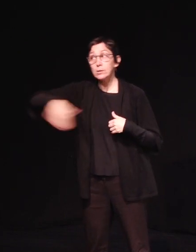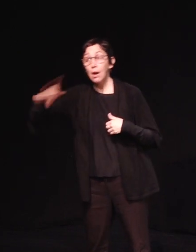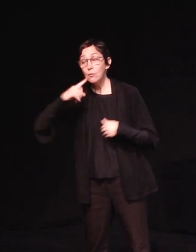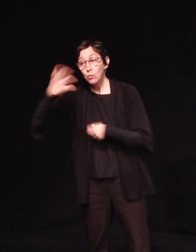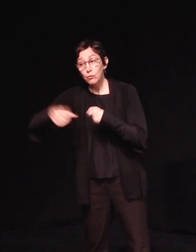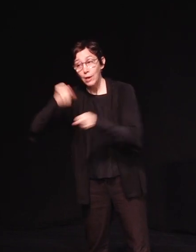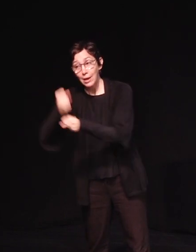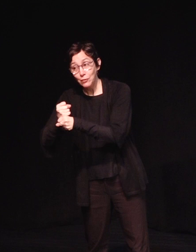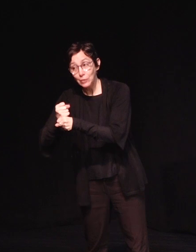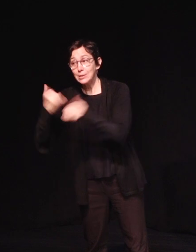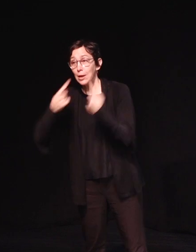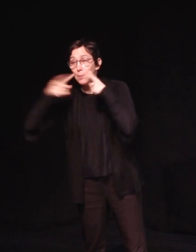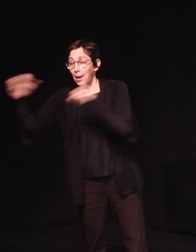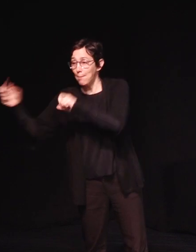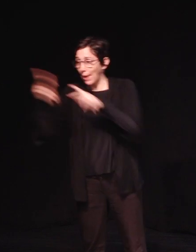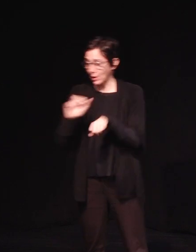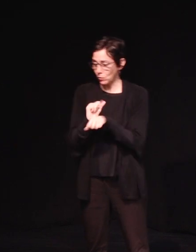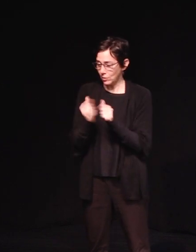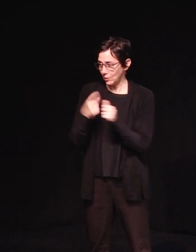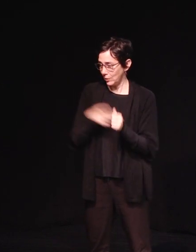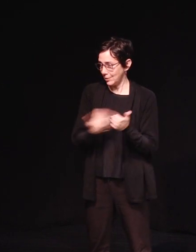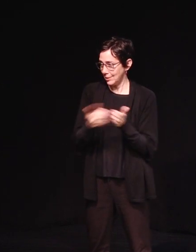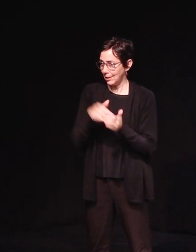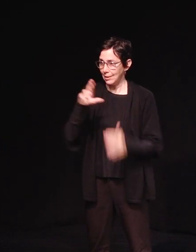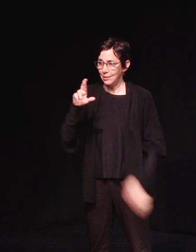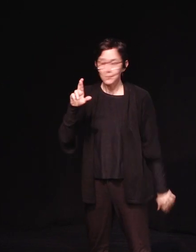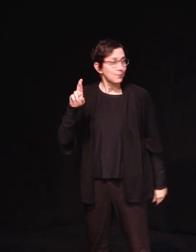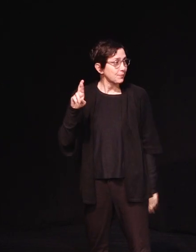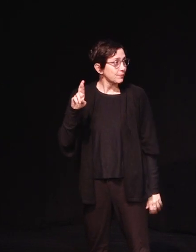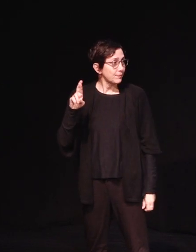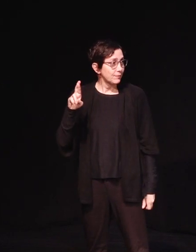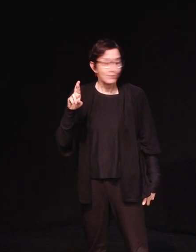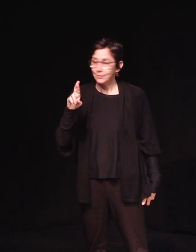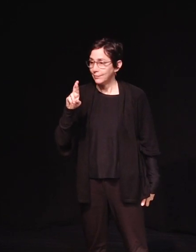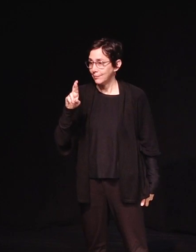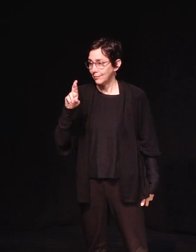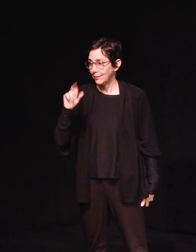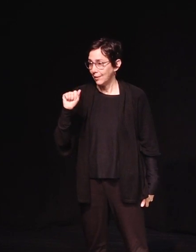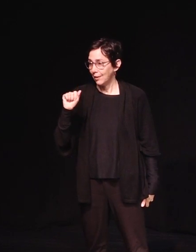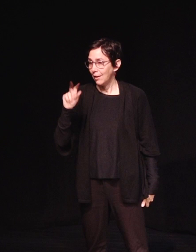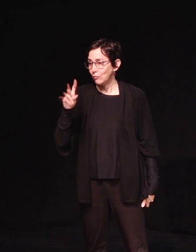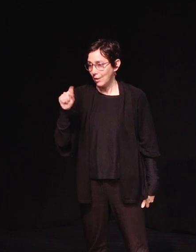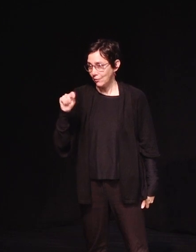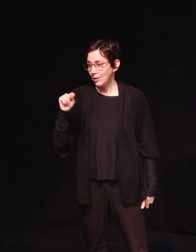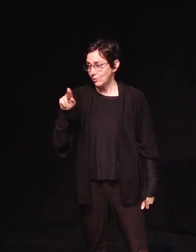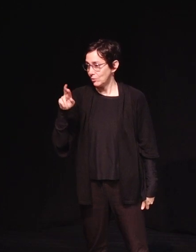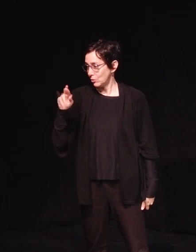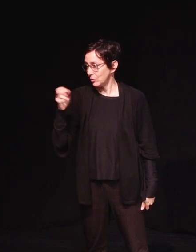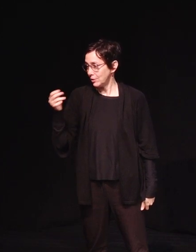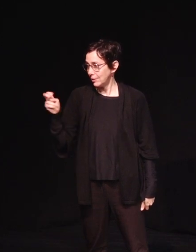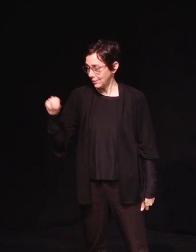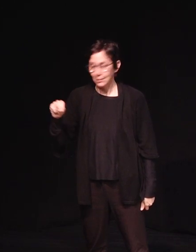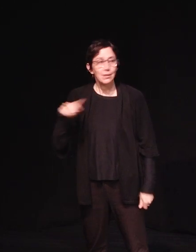Ravit Turjaman, our interim director. She's also the Director of Real Abilities